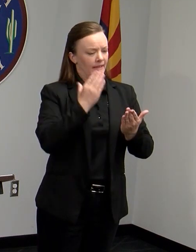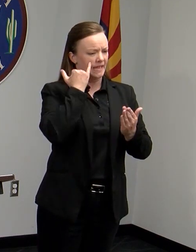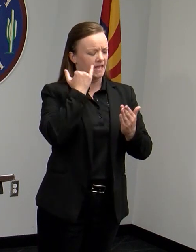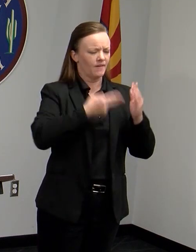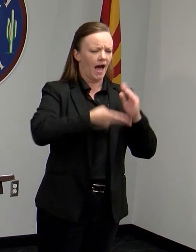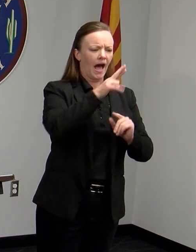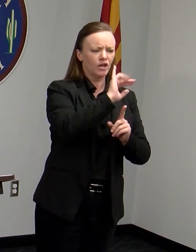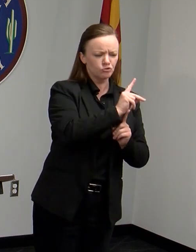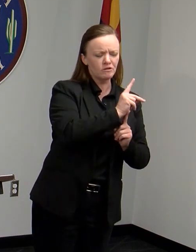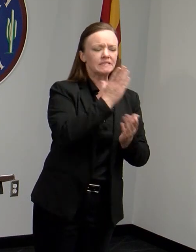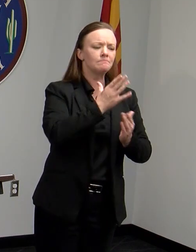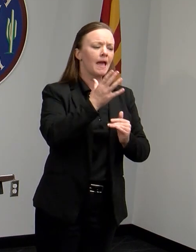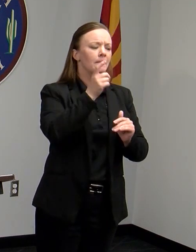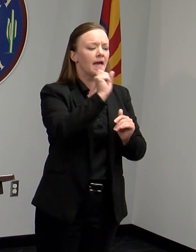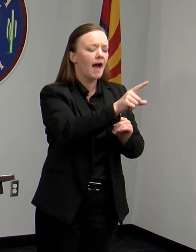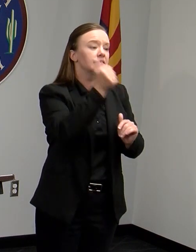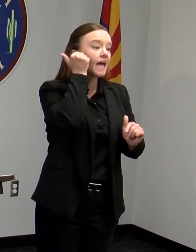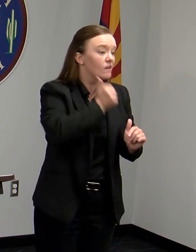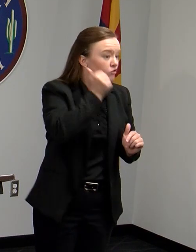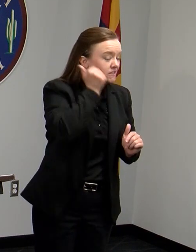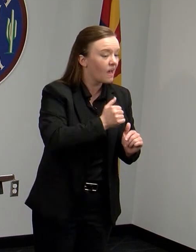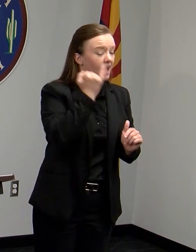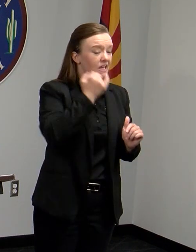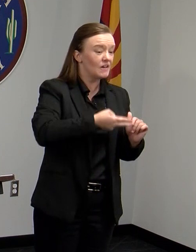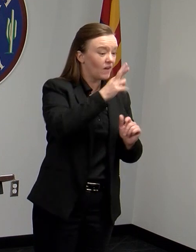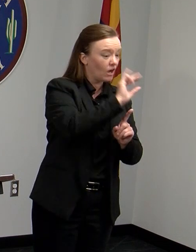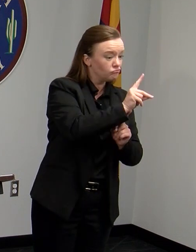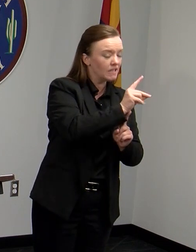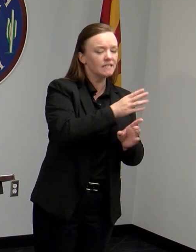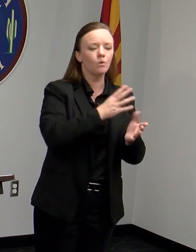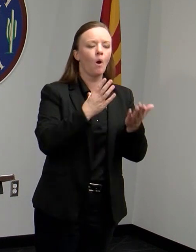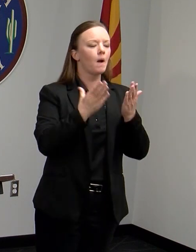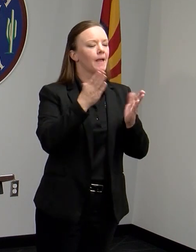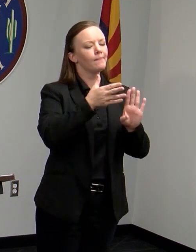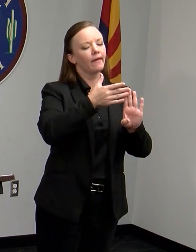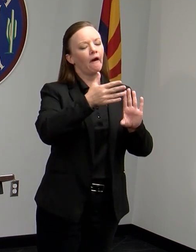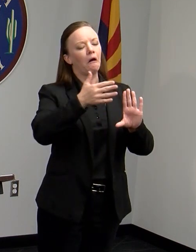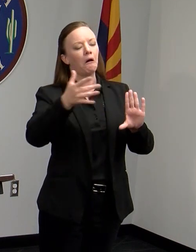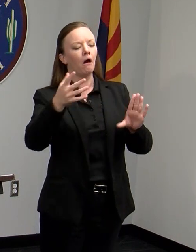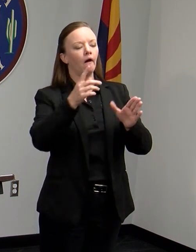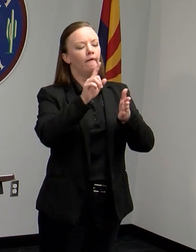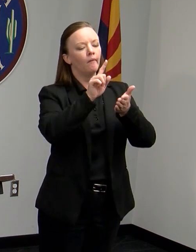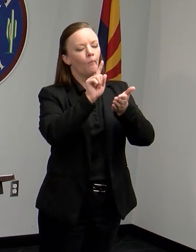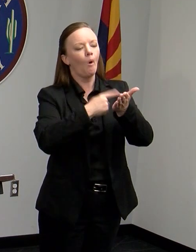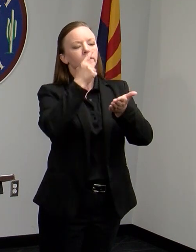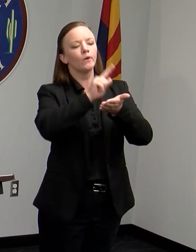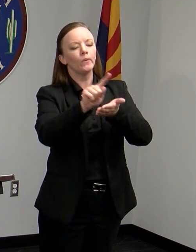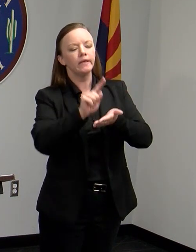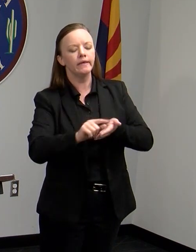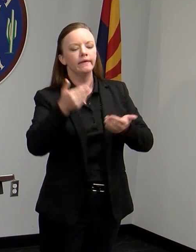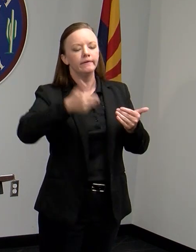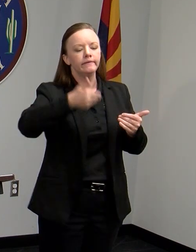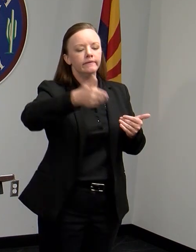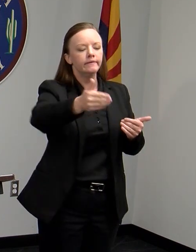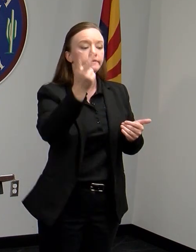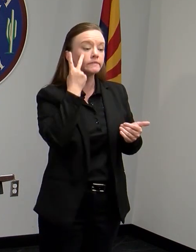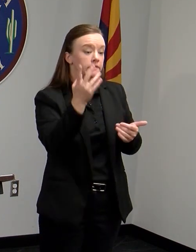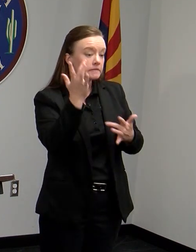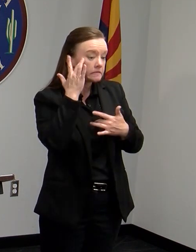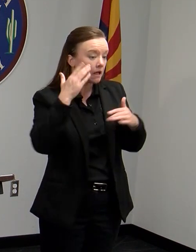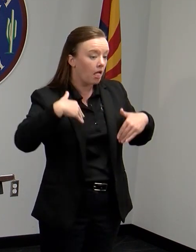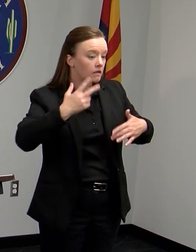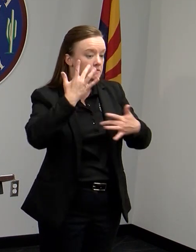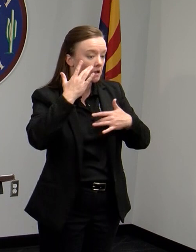the risk period when the person might develop symptoms and experience the disease. So those who are quarantined,